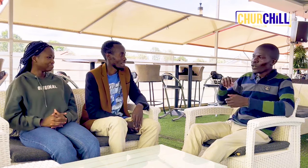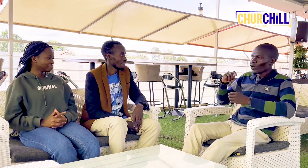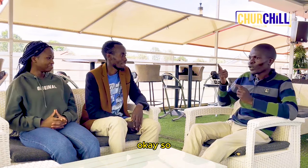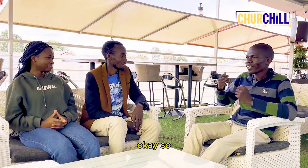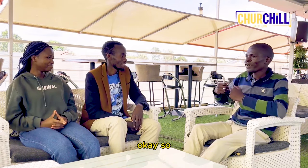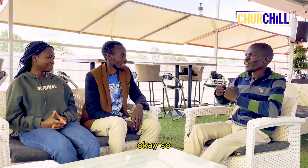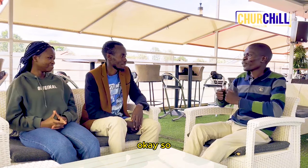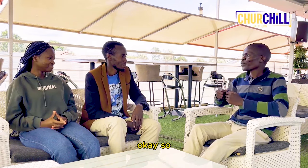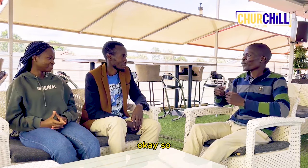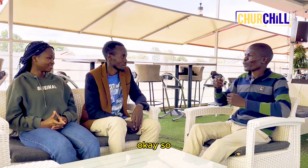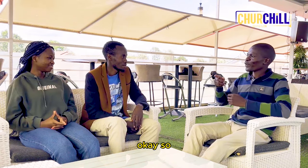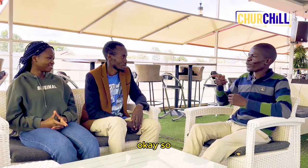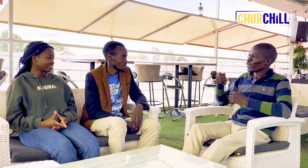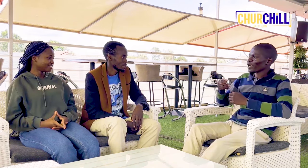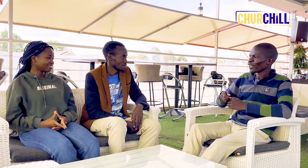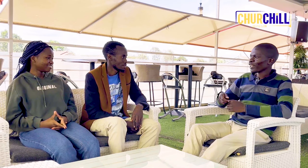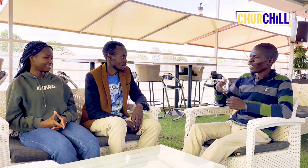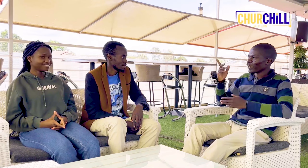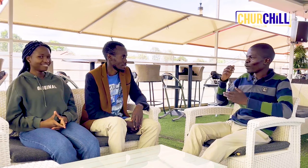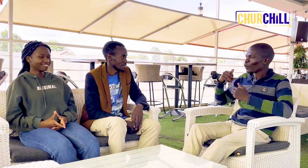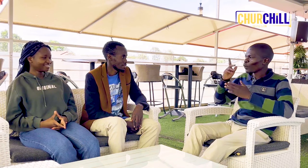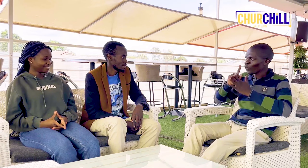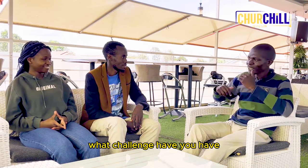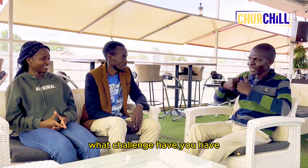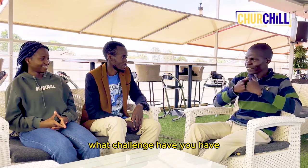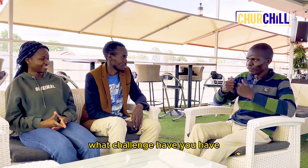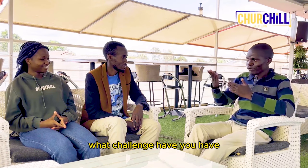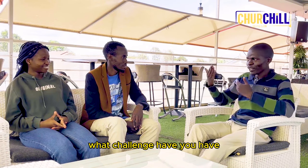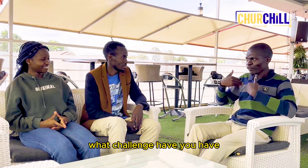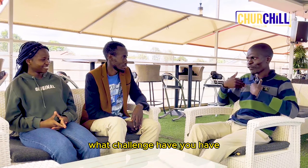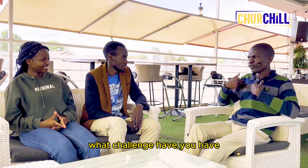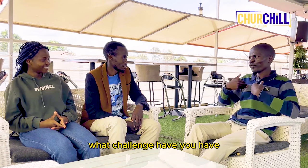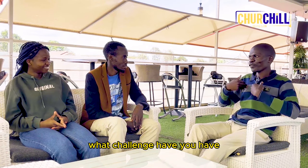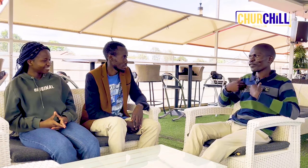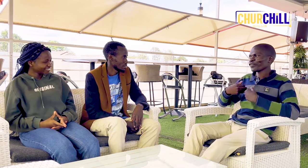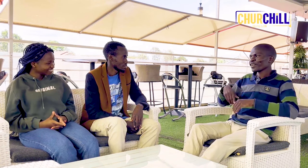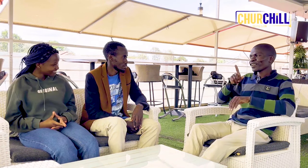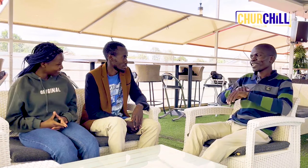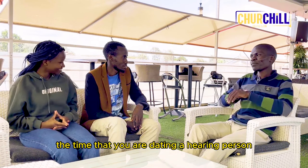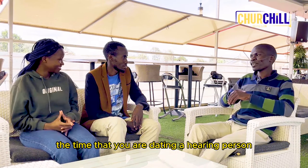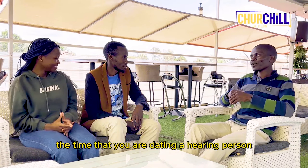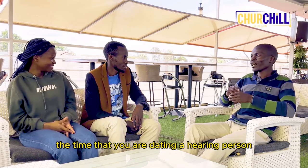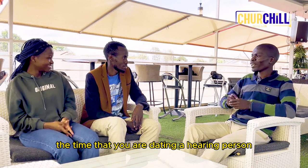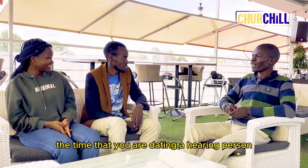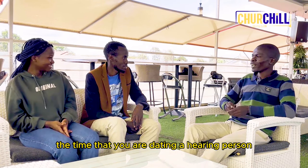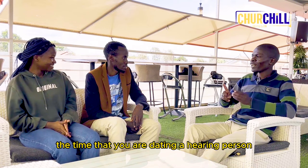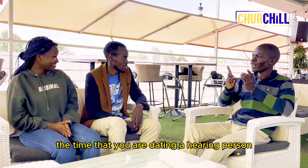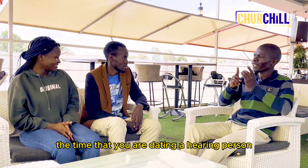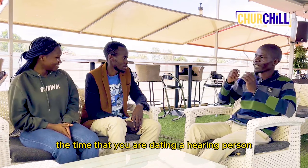Okay. So, what challenge have you have, the time that you are dating